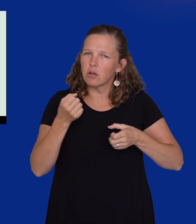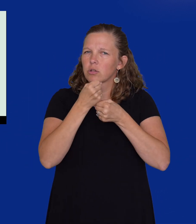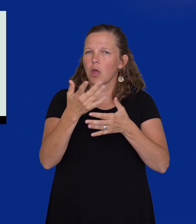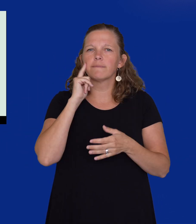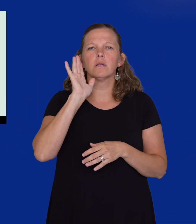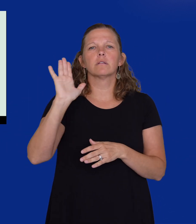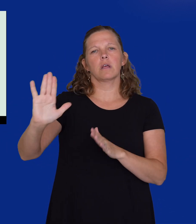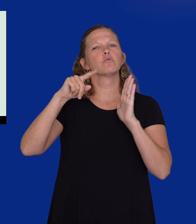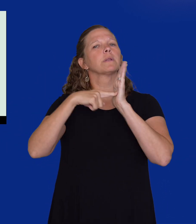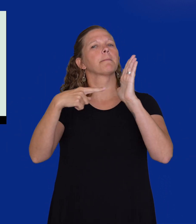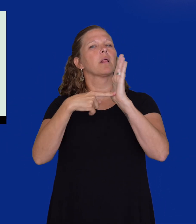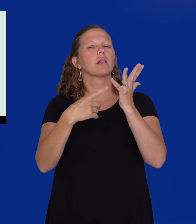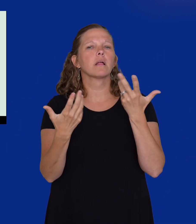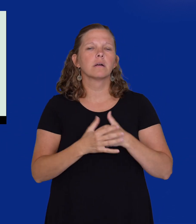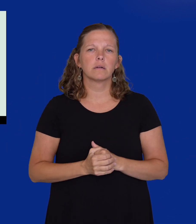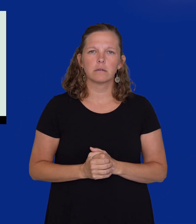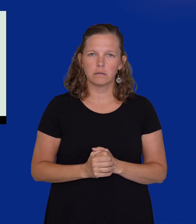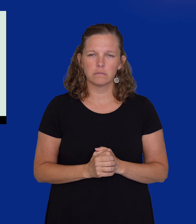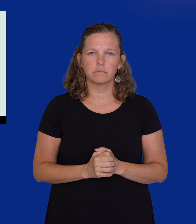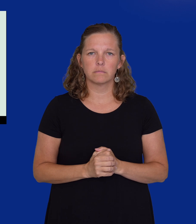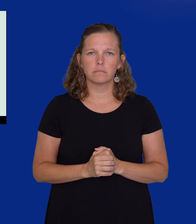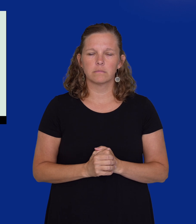individual's symptoms.